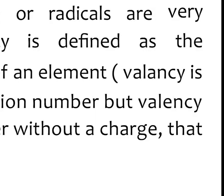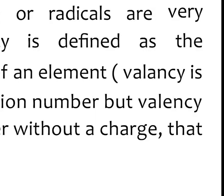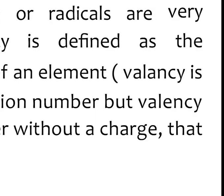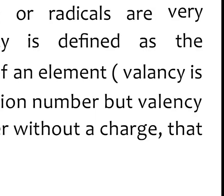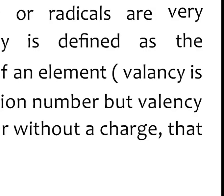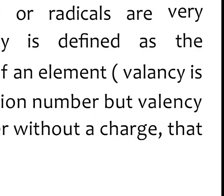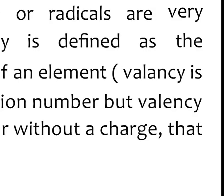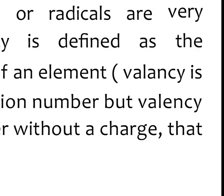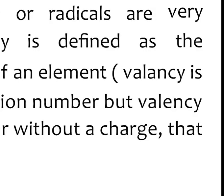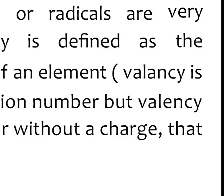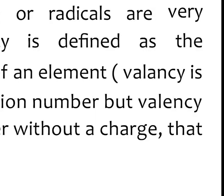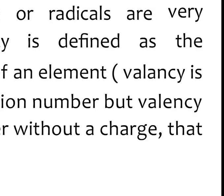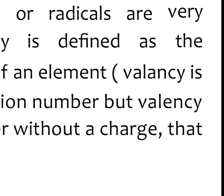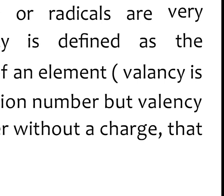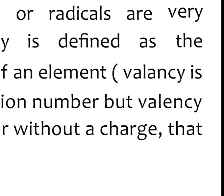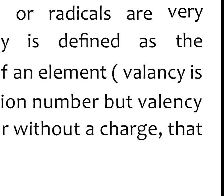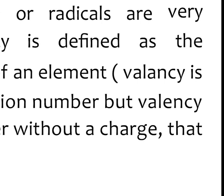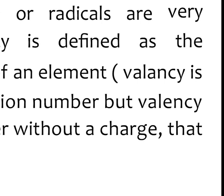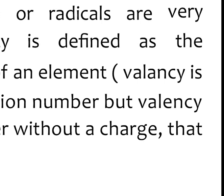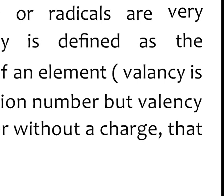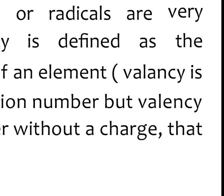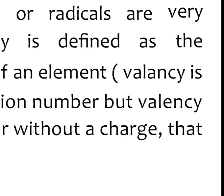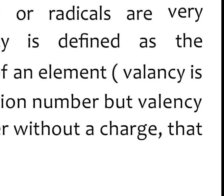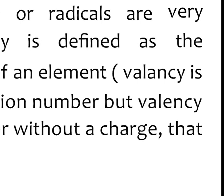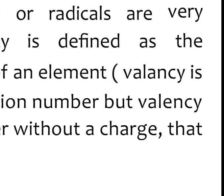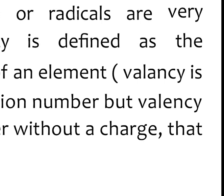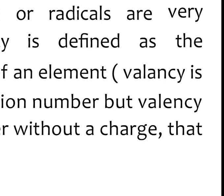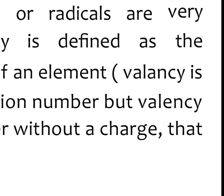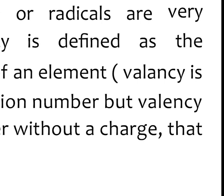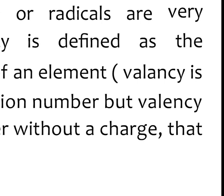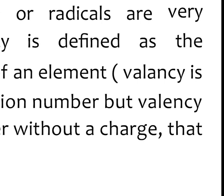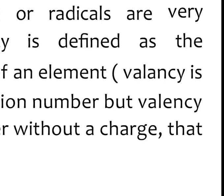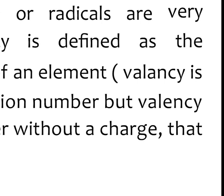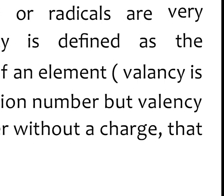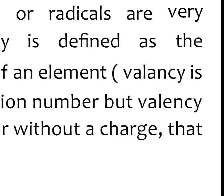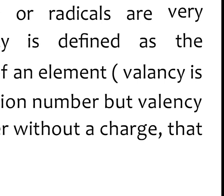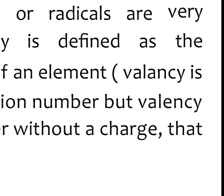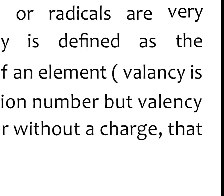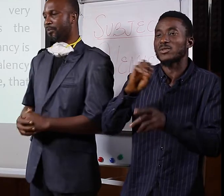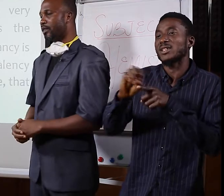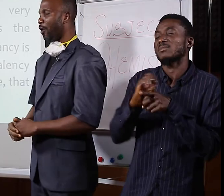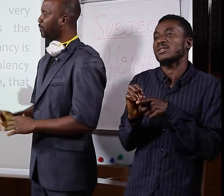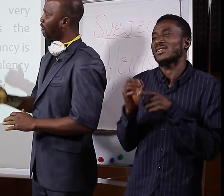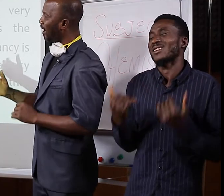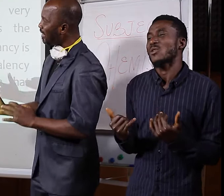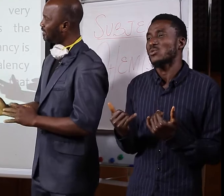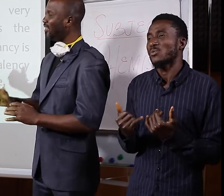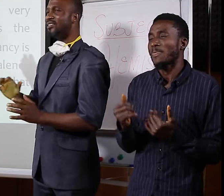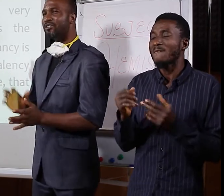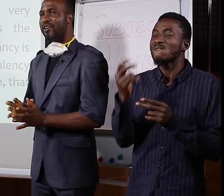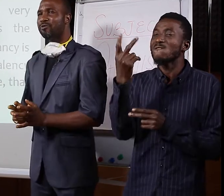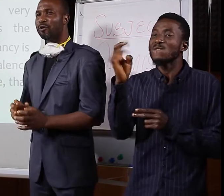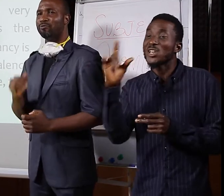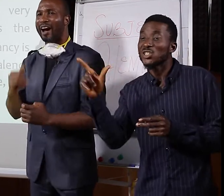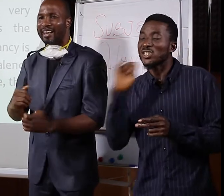the combining power of an element. Valency is the combining power of an element. Now, valency